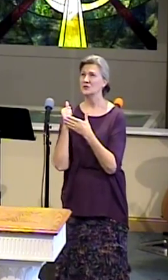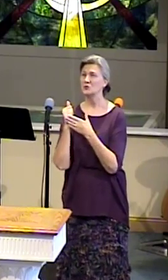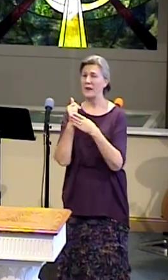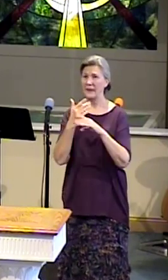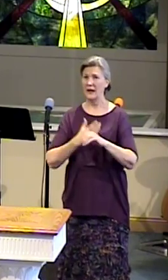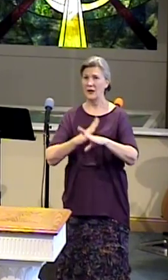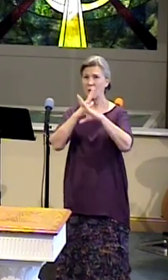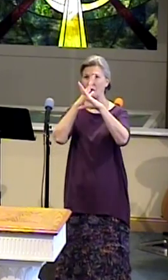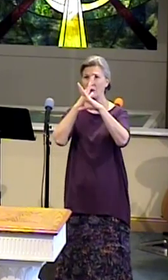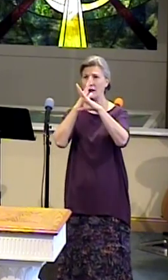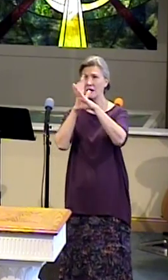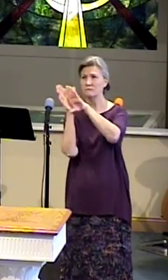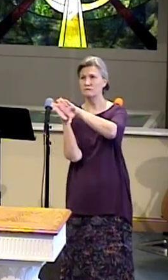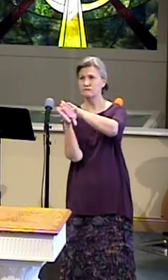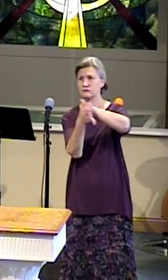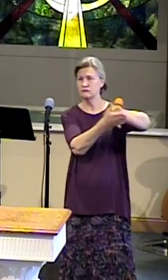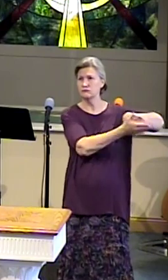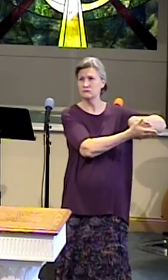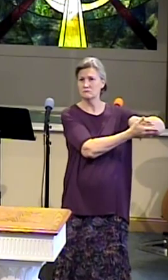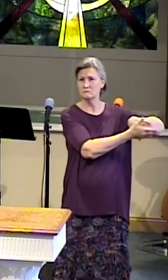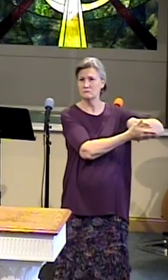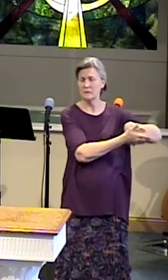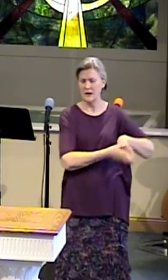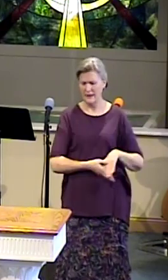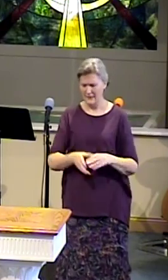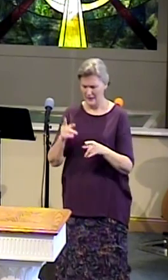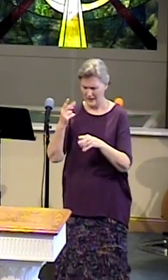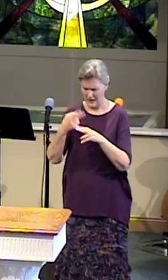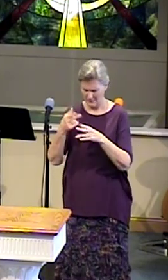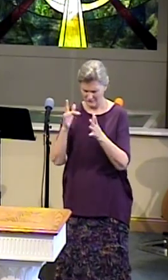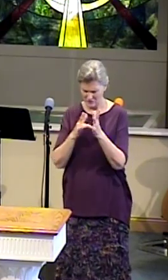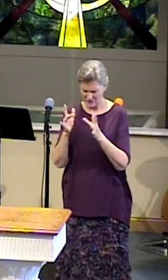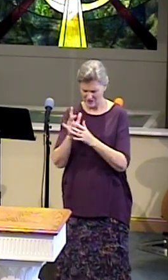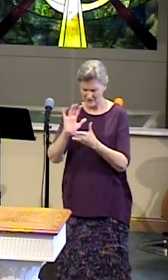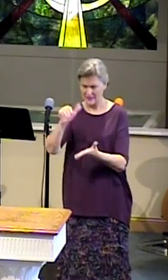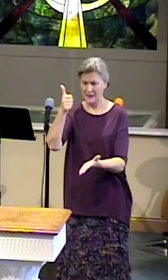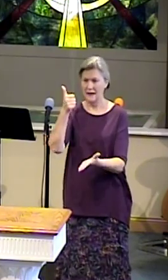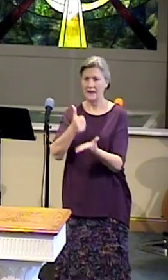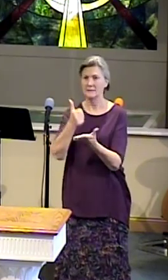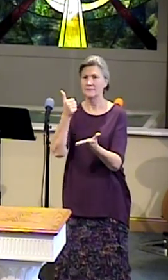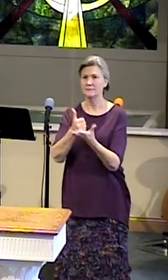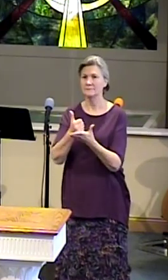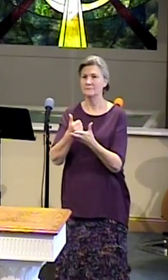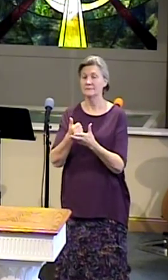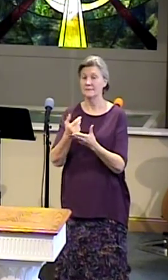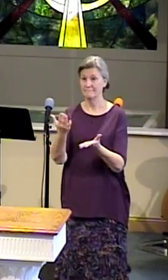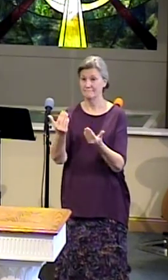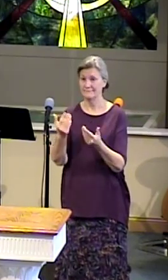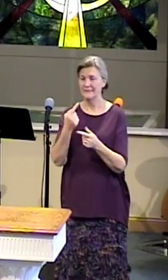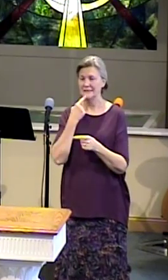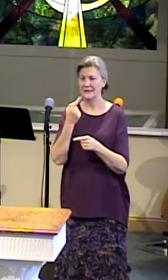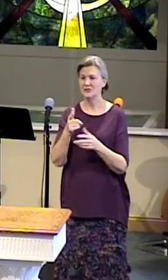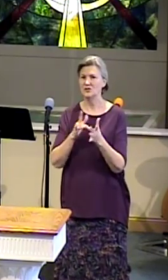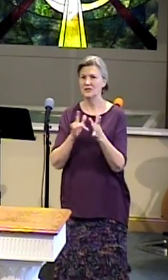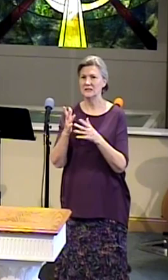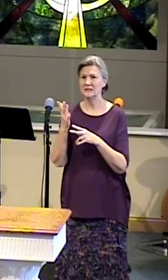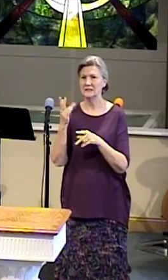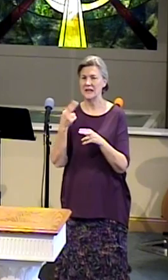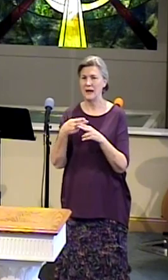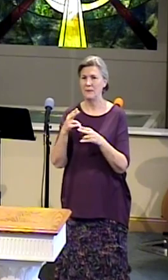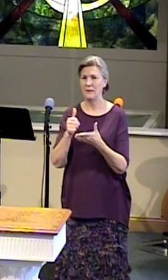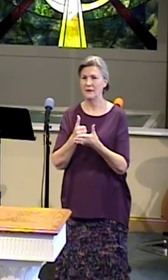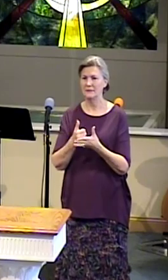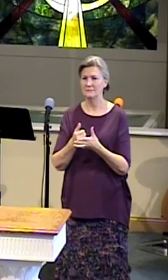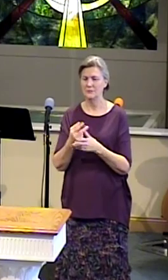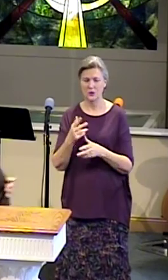things out of our way. And I pray in Jesus' name. Everyone said in Jesus' name. Look at your neighbor, shake their hand and say,